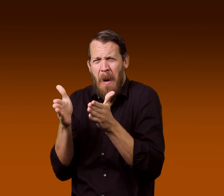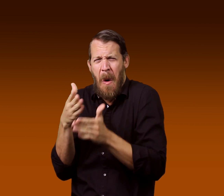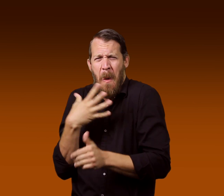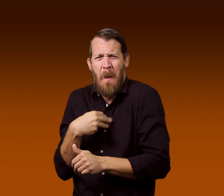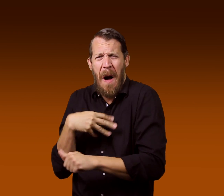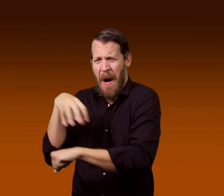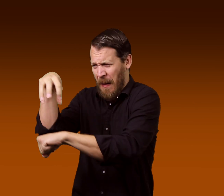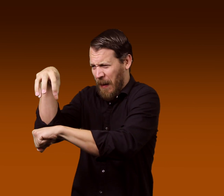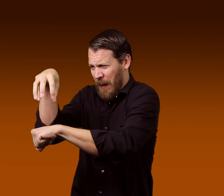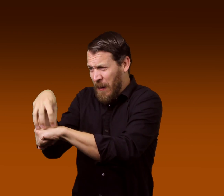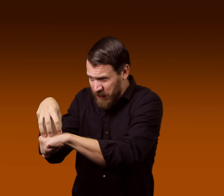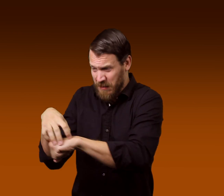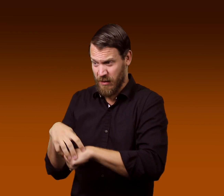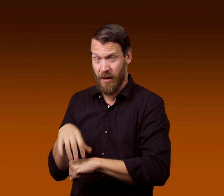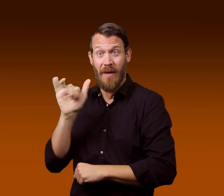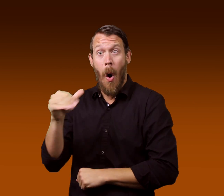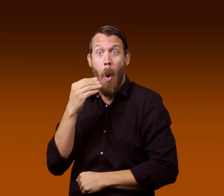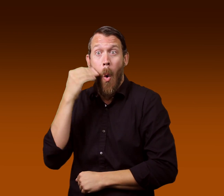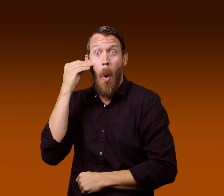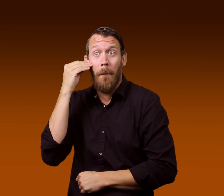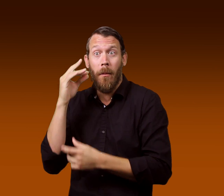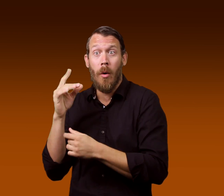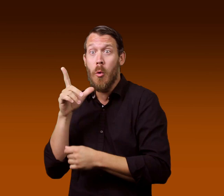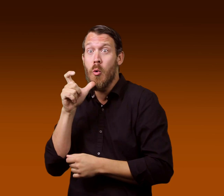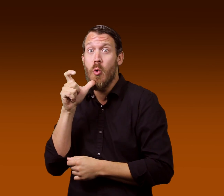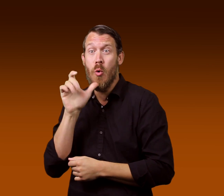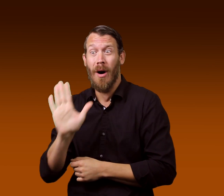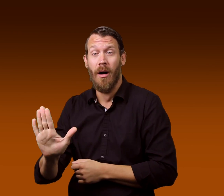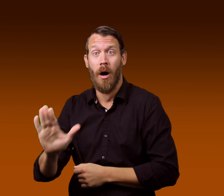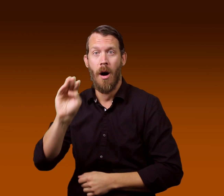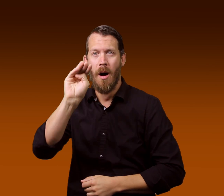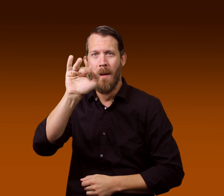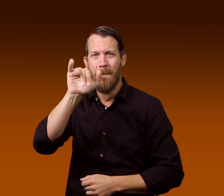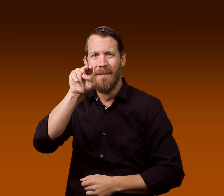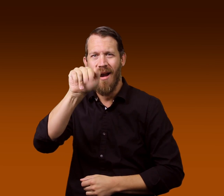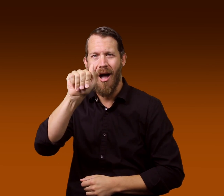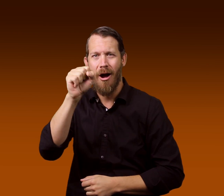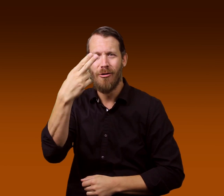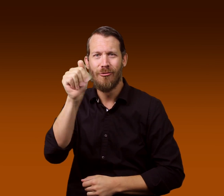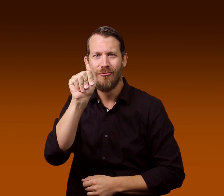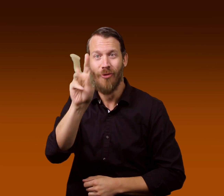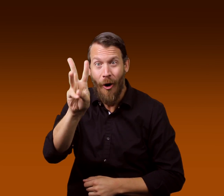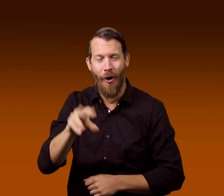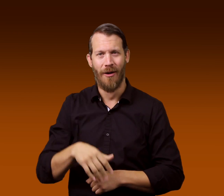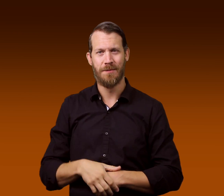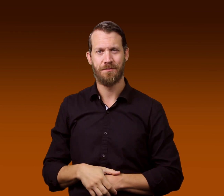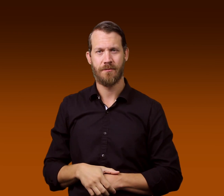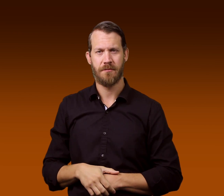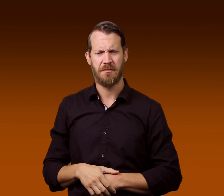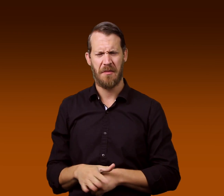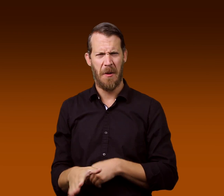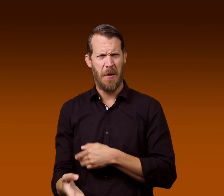white farmhouse, the home of a lonely widow named Mina